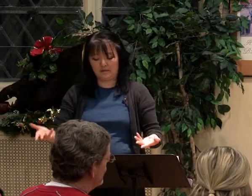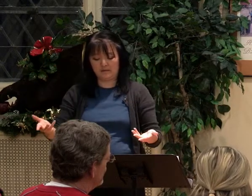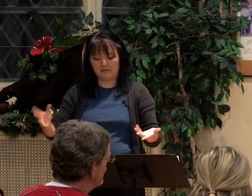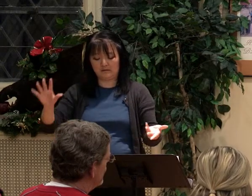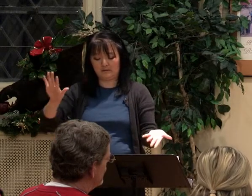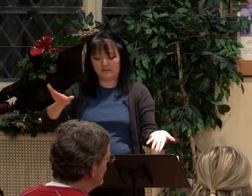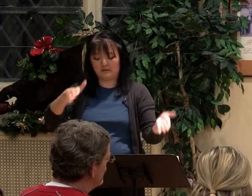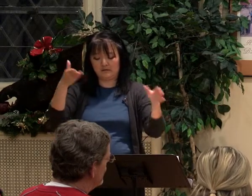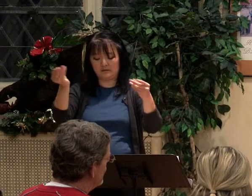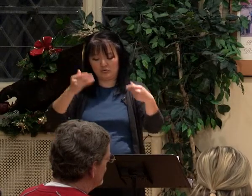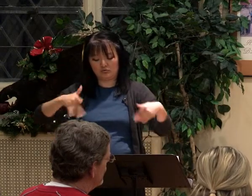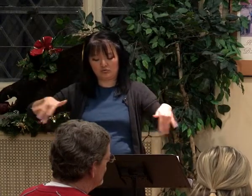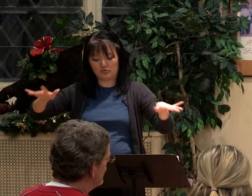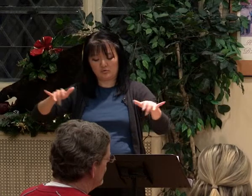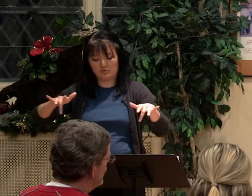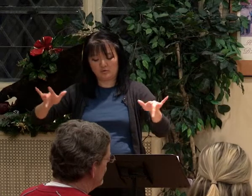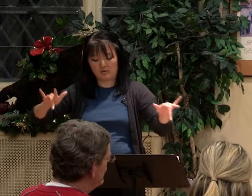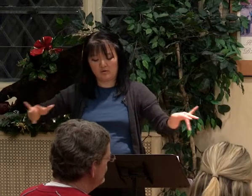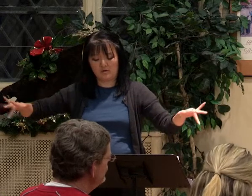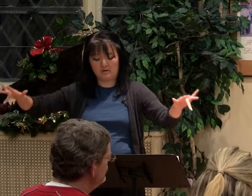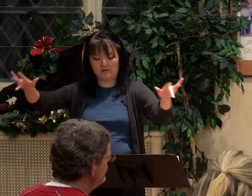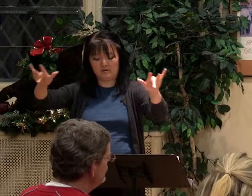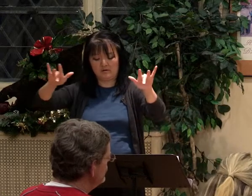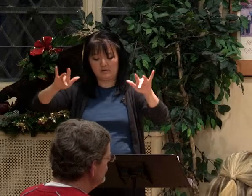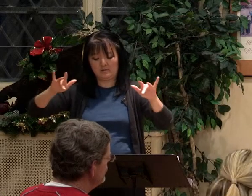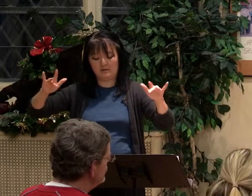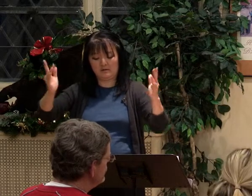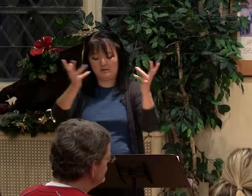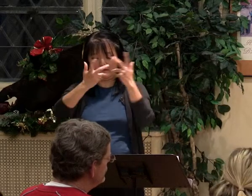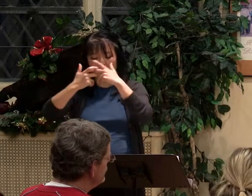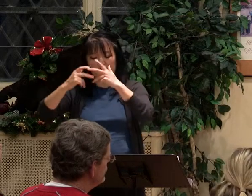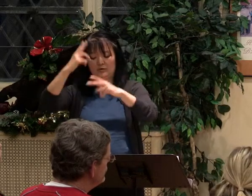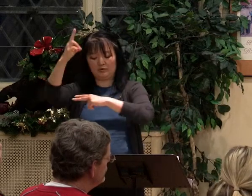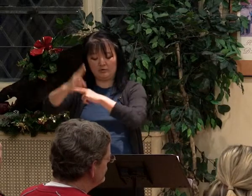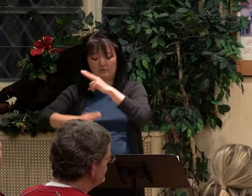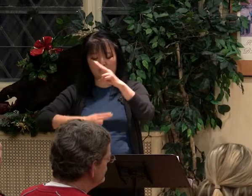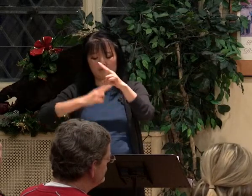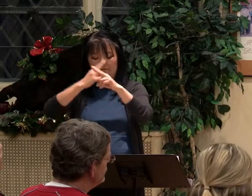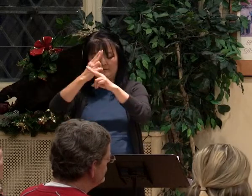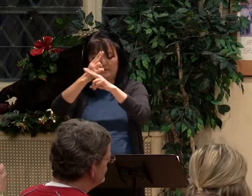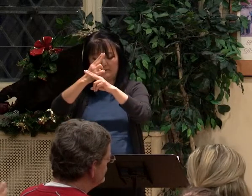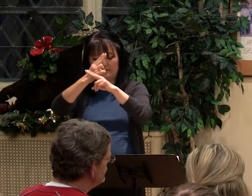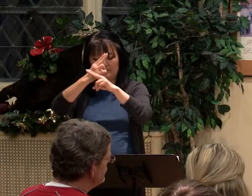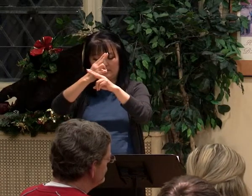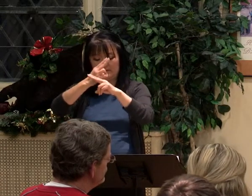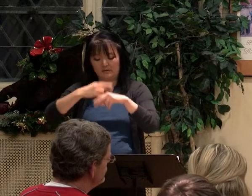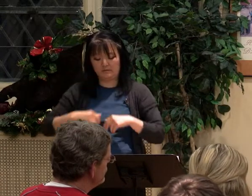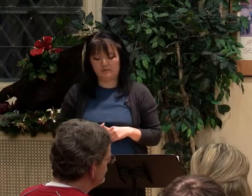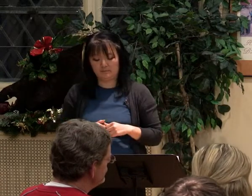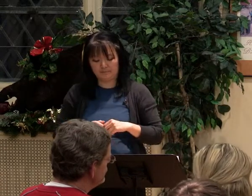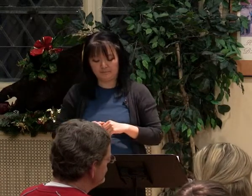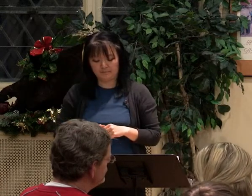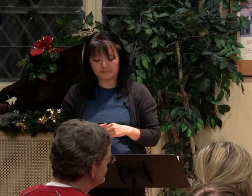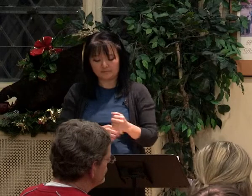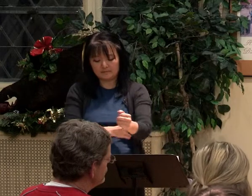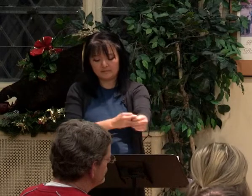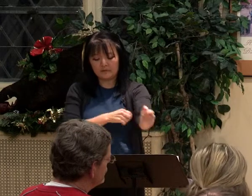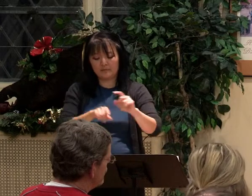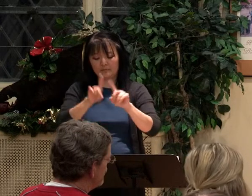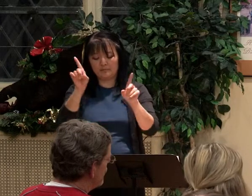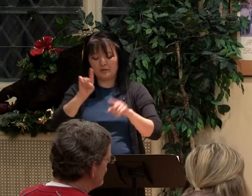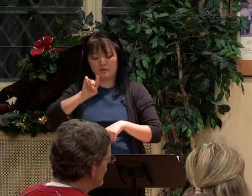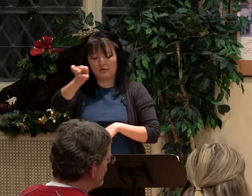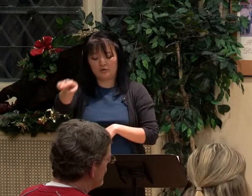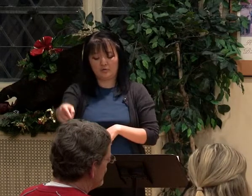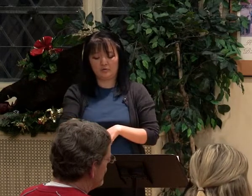soil, an isolated thread in the cloth of the universe, knotted around your finger to be recalled far in the future. But you